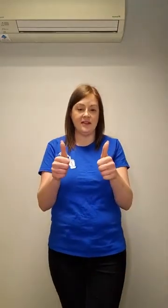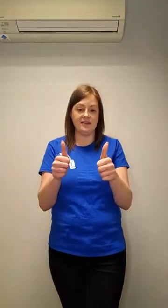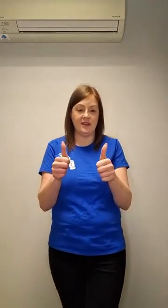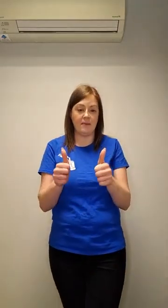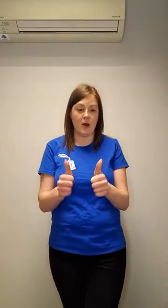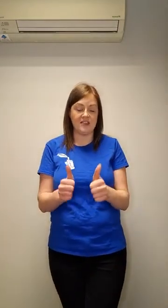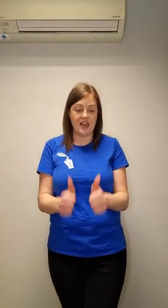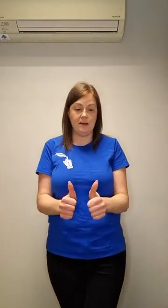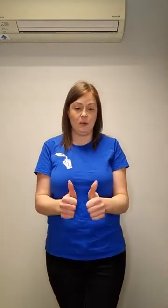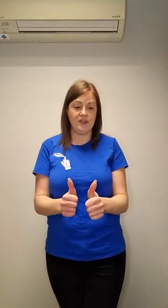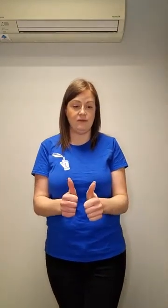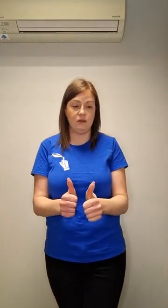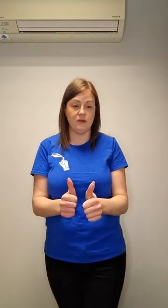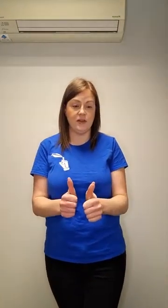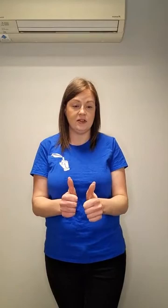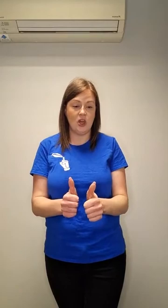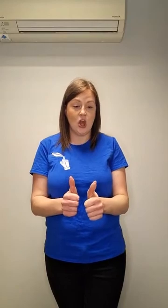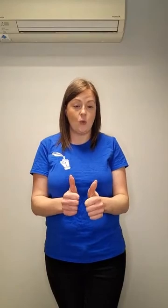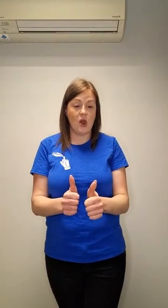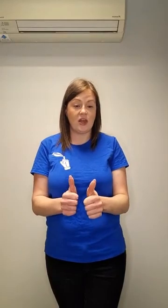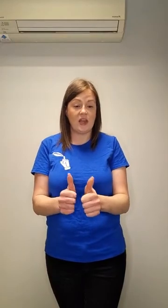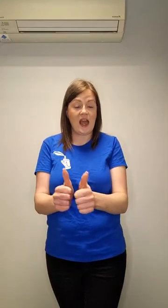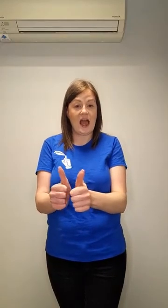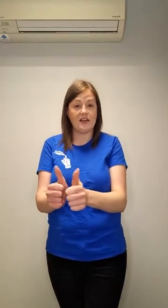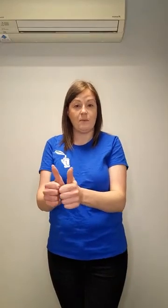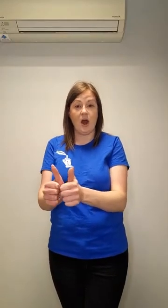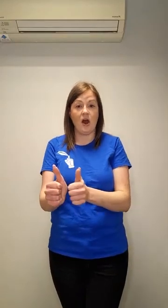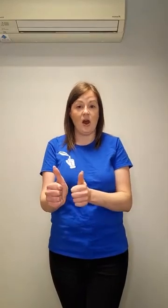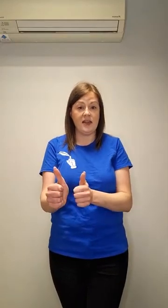hands, palms in pointing forward, working hand behind.